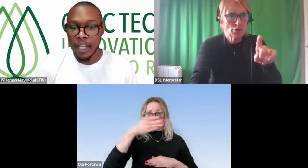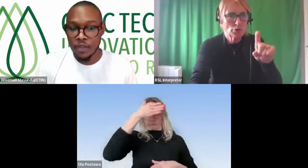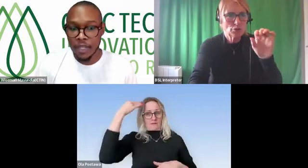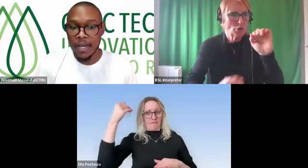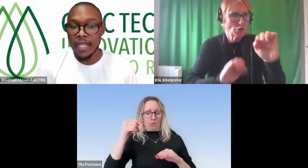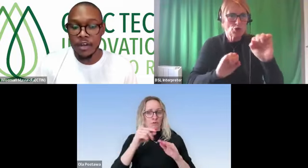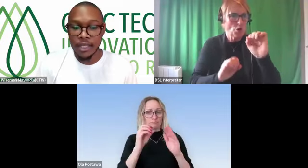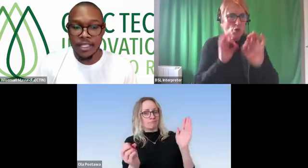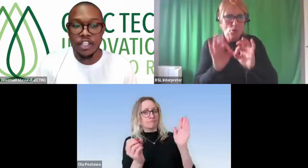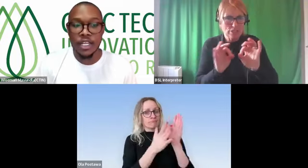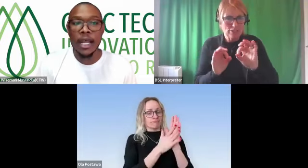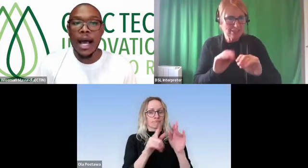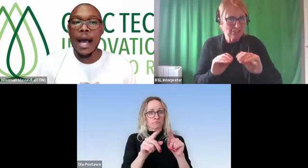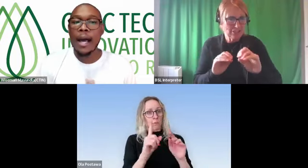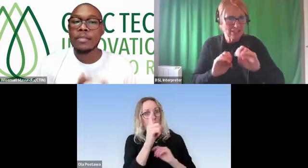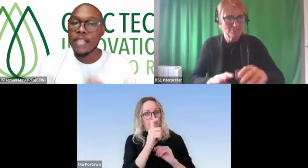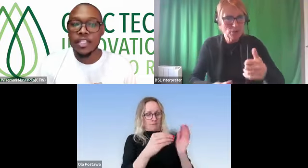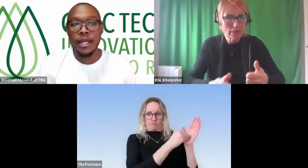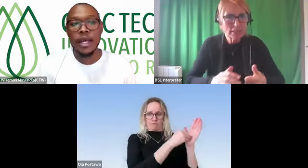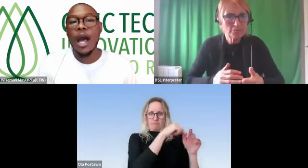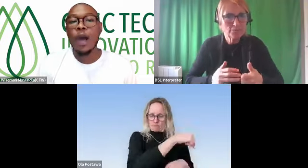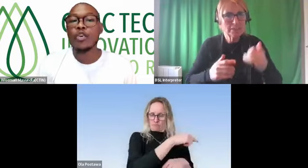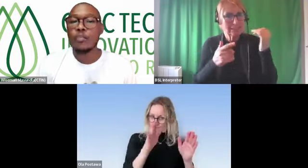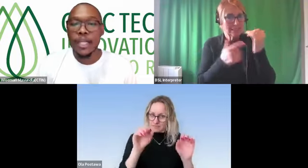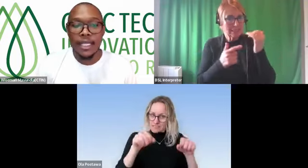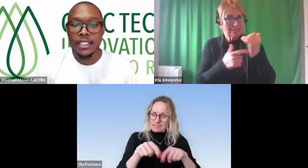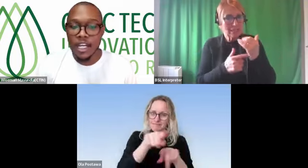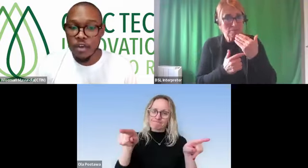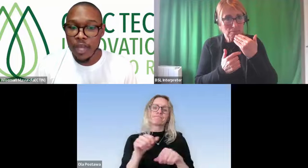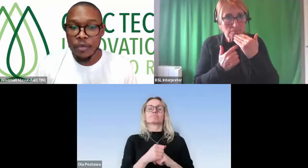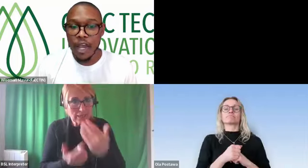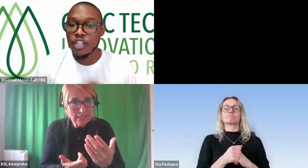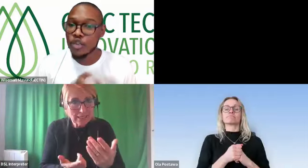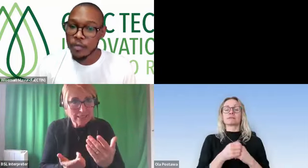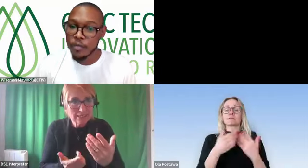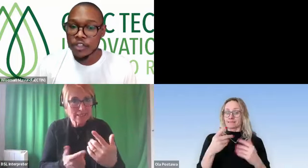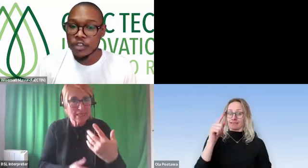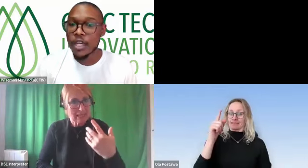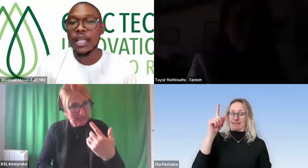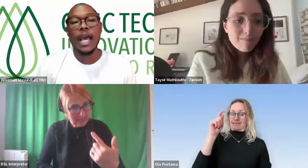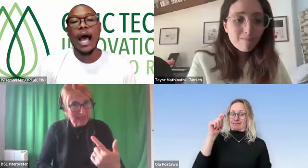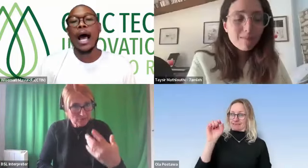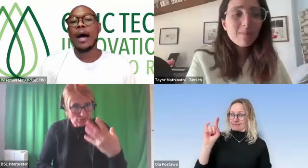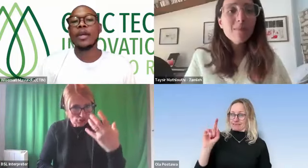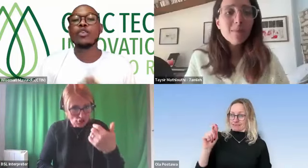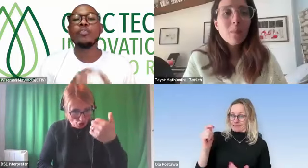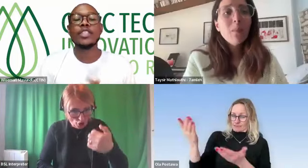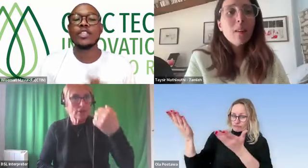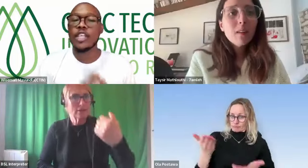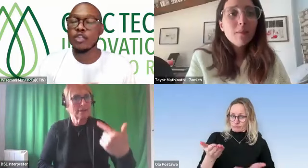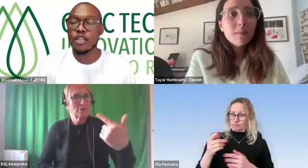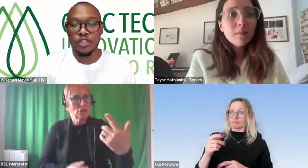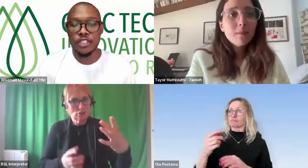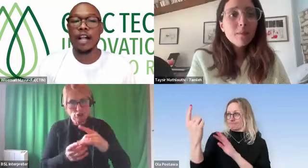and we'll get back to them later in the session. Taysir, would you please turn on your camera and join me on screen? And